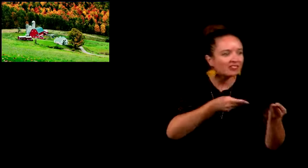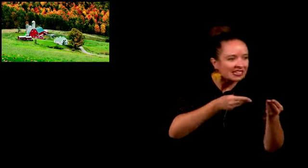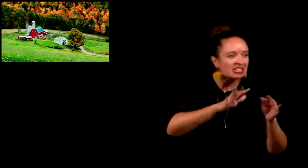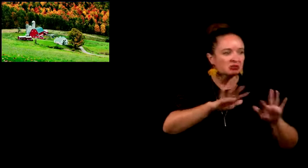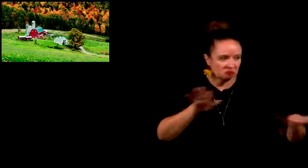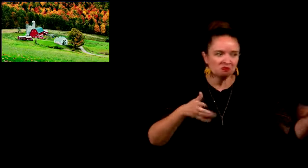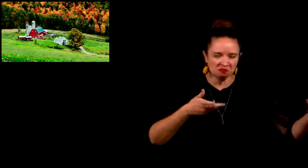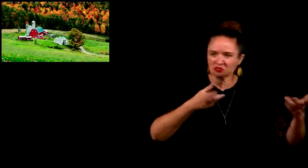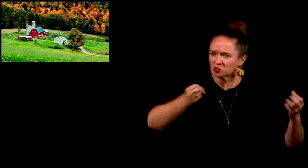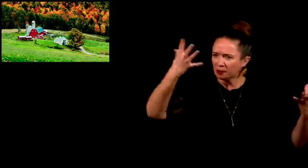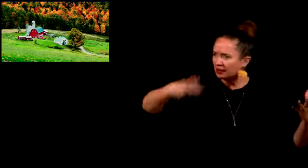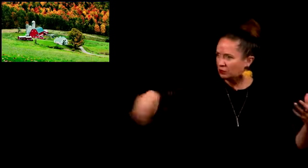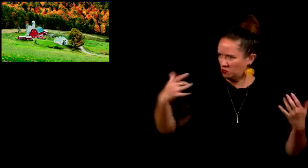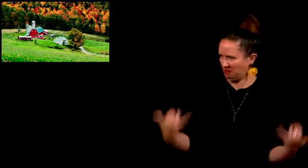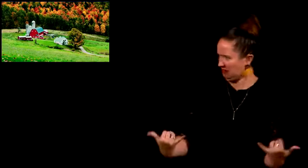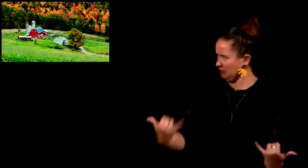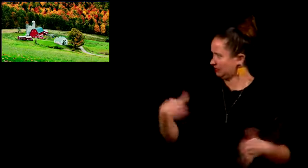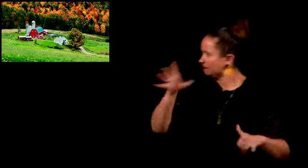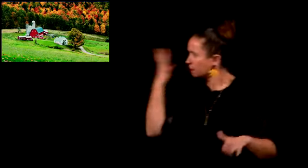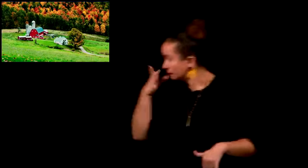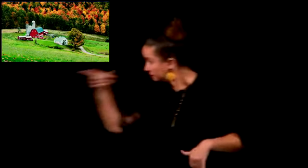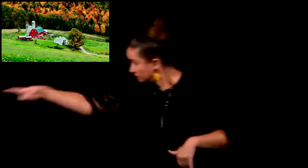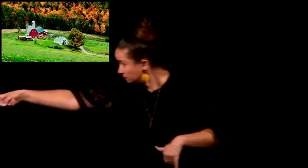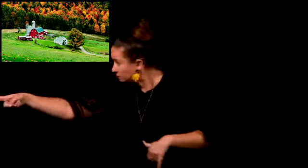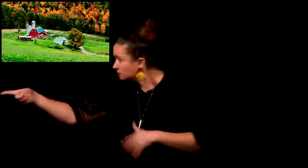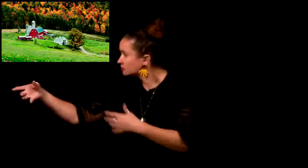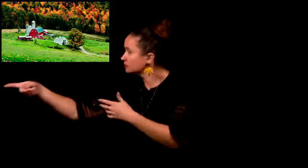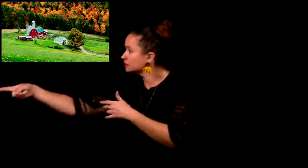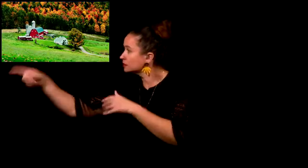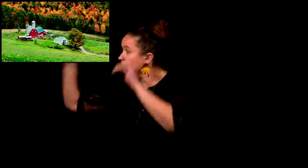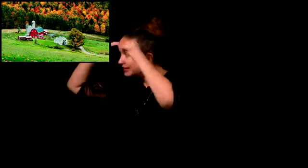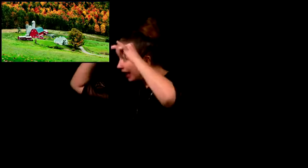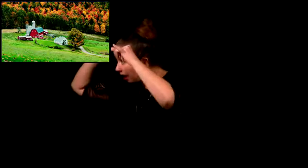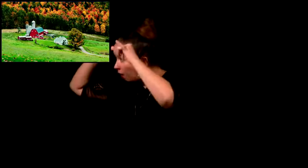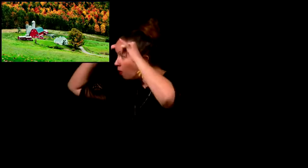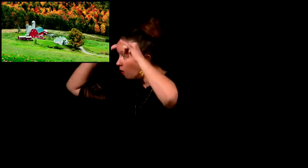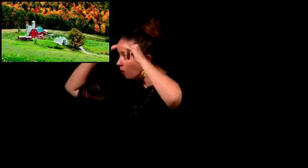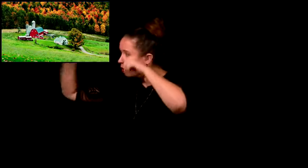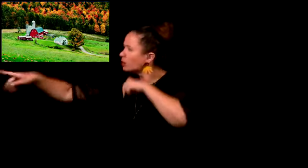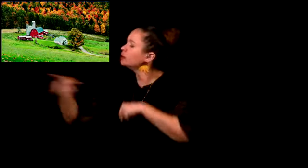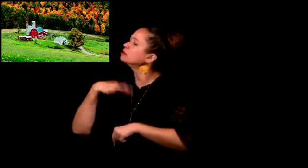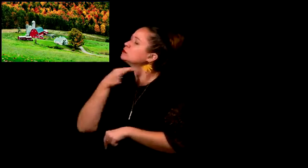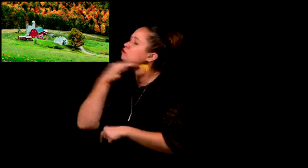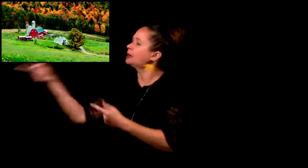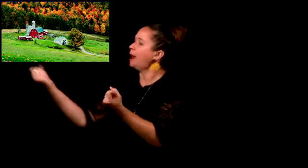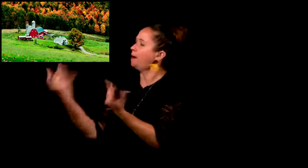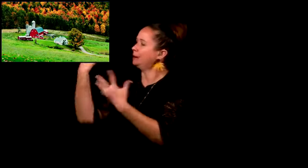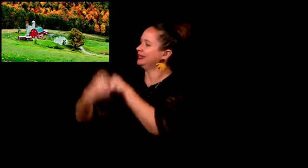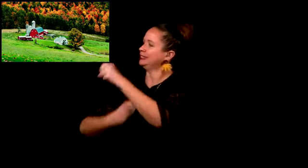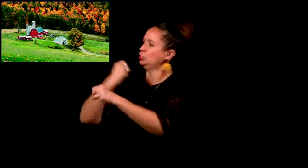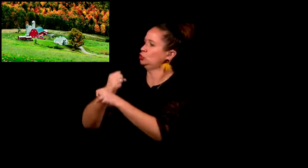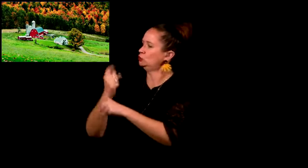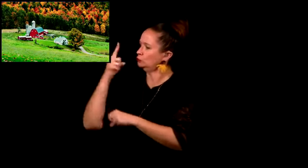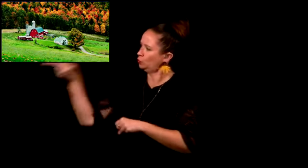during the farm you had eggs, chickens, all of that, so it's a lot of work on the farm. Okay, you are a farmer. What kind of farm did you have? Cows. How